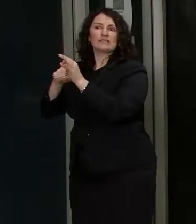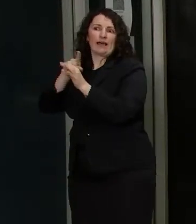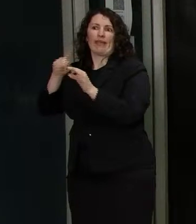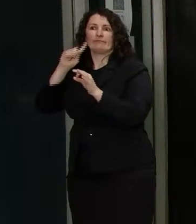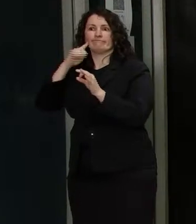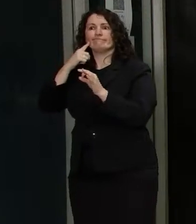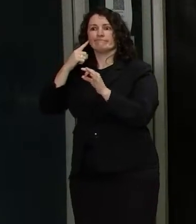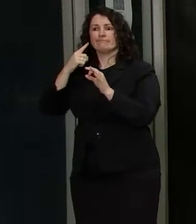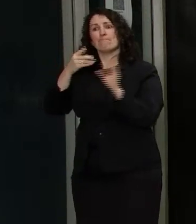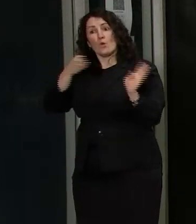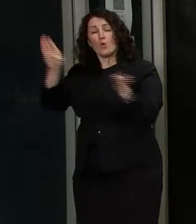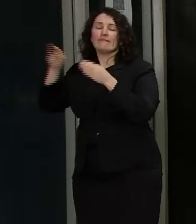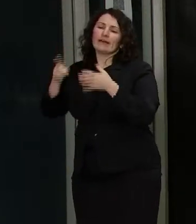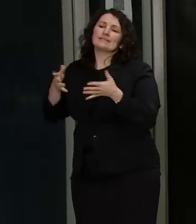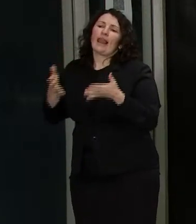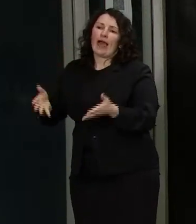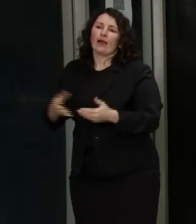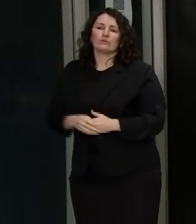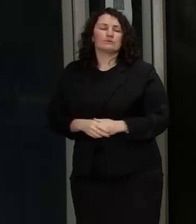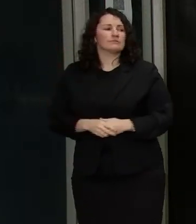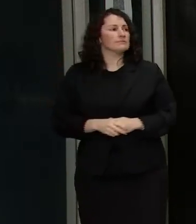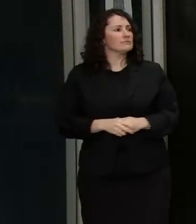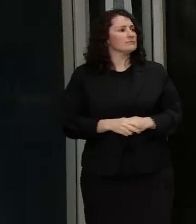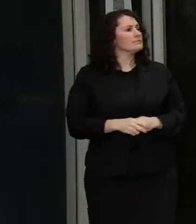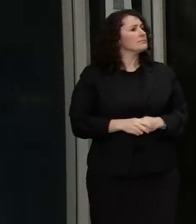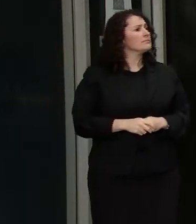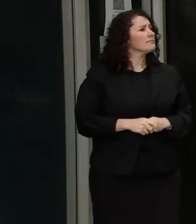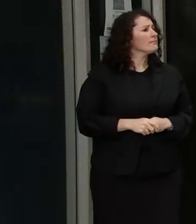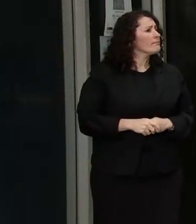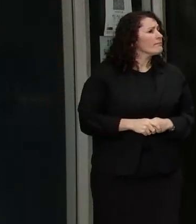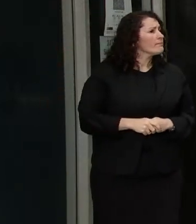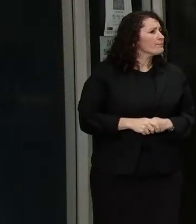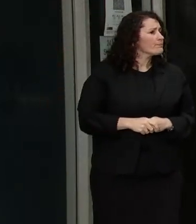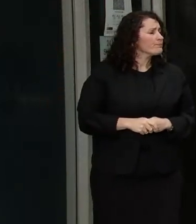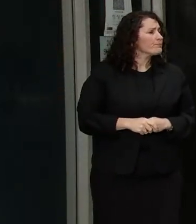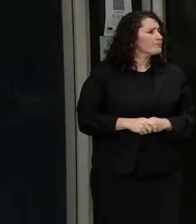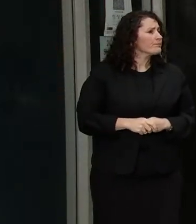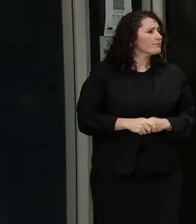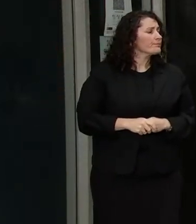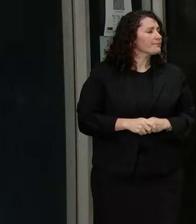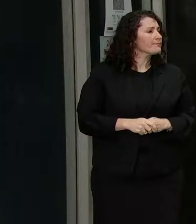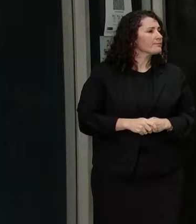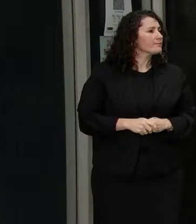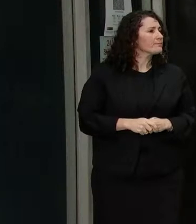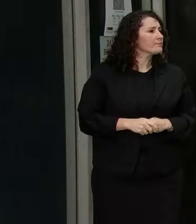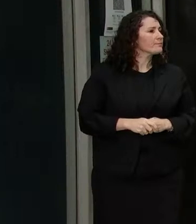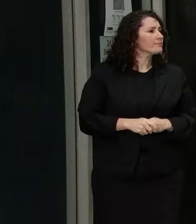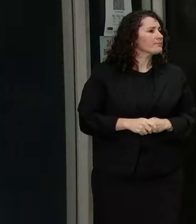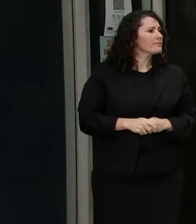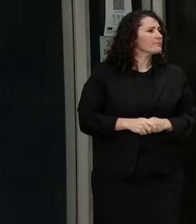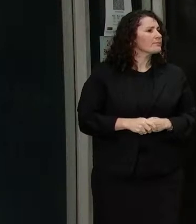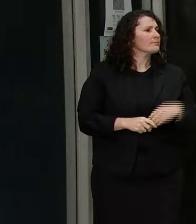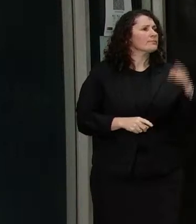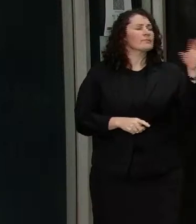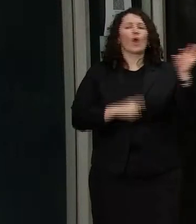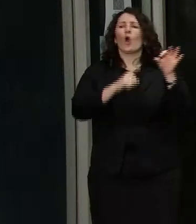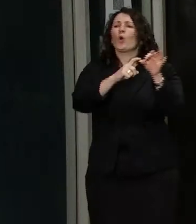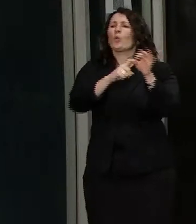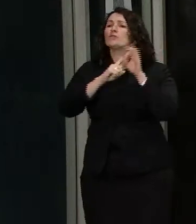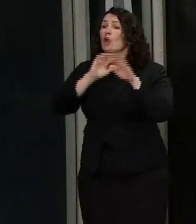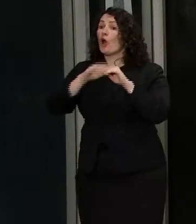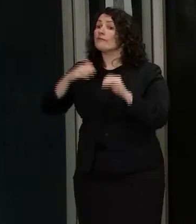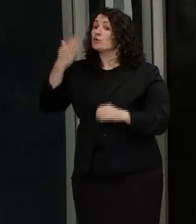Gymnastics, obviously they're closed. Is it true that students at school can perform, like, partake in dance classes while on school